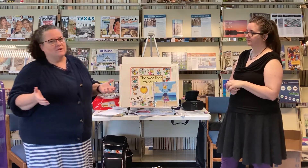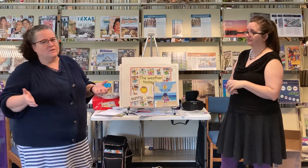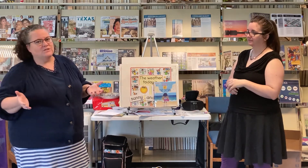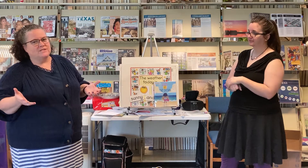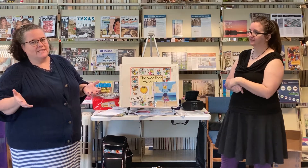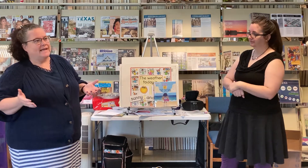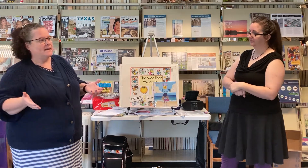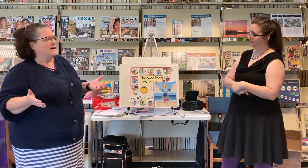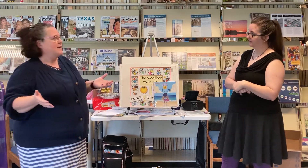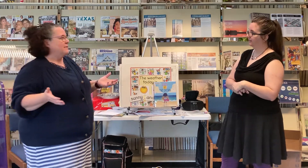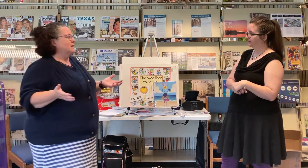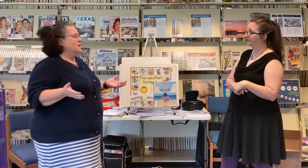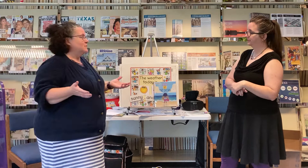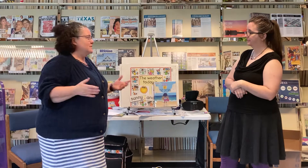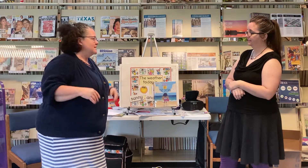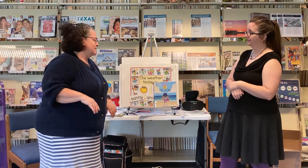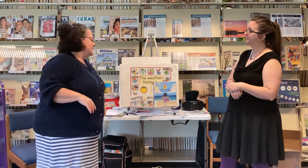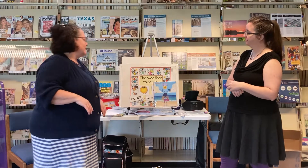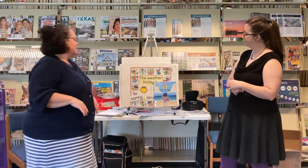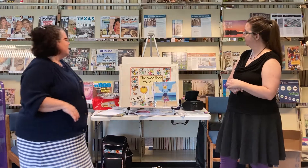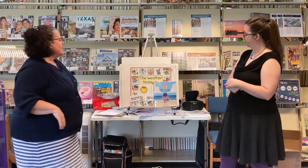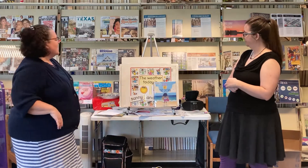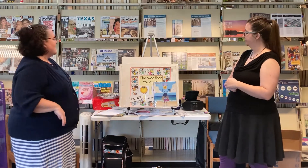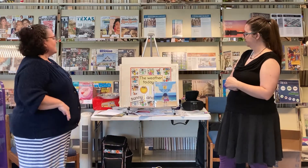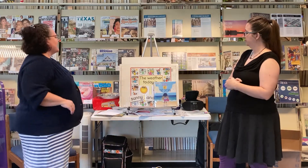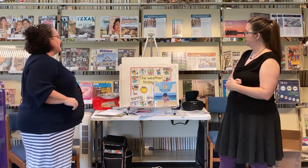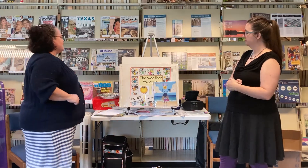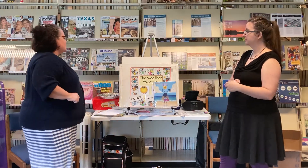of what you'd see at a real ocean. Yeah. Yeah. All right. So,